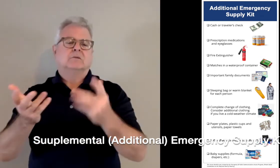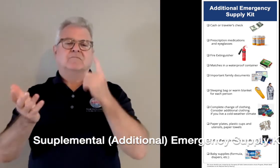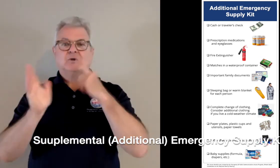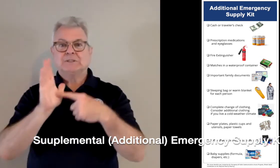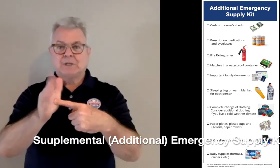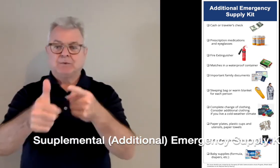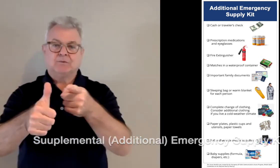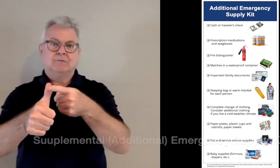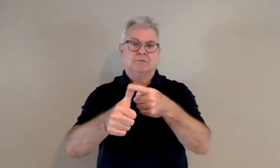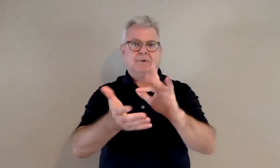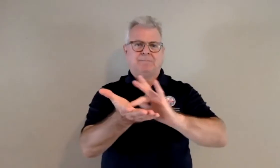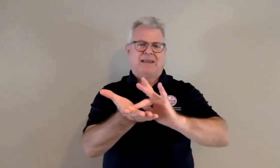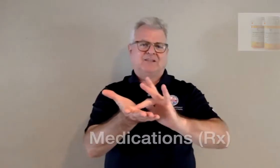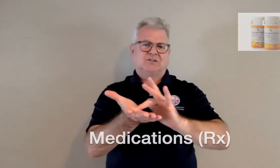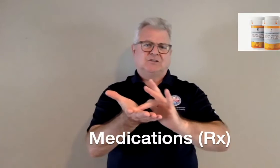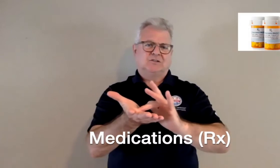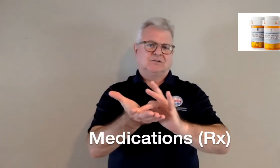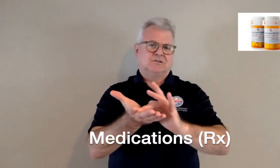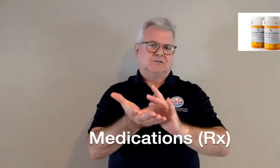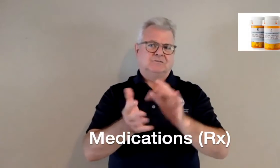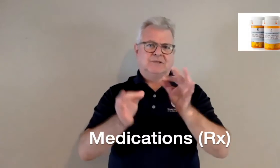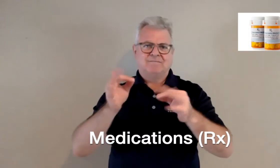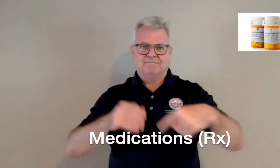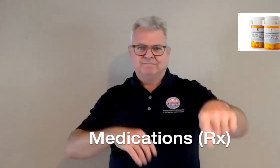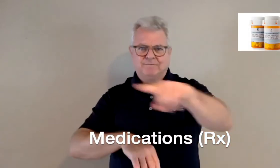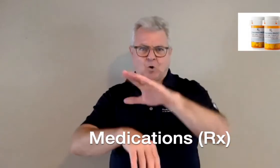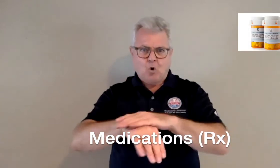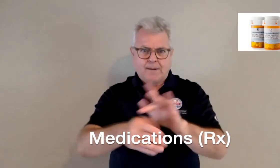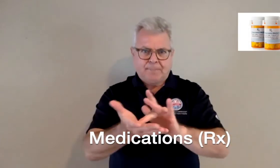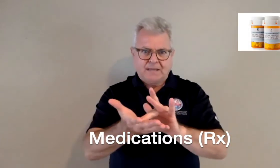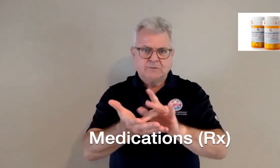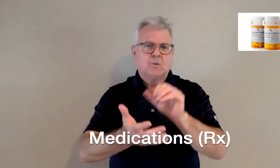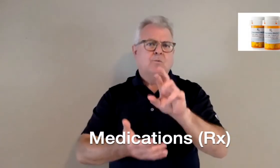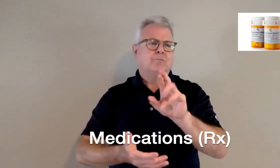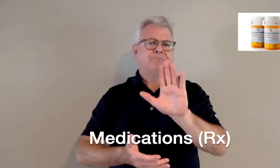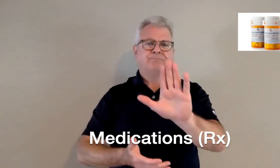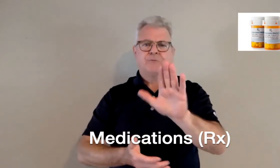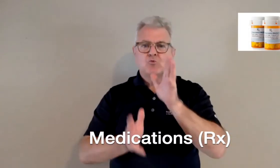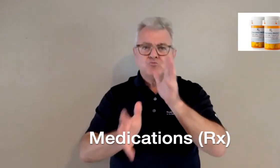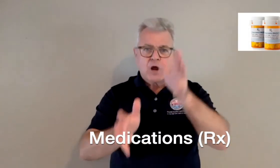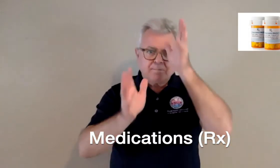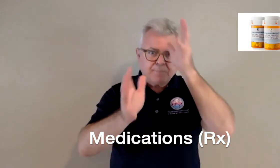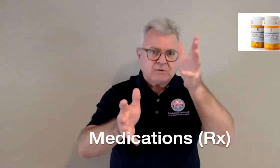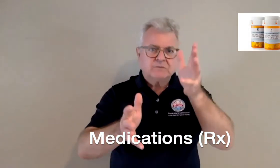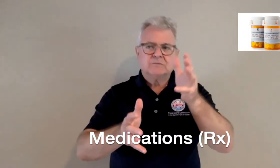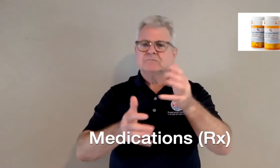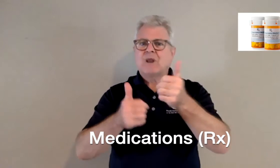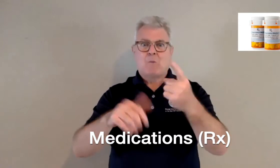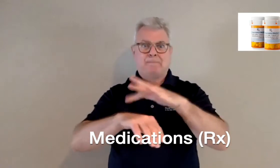to add as extras. Of course, medication. If any of you are on medication or you